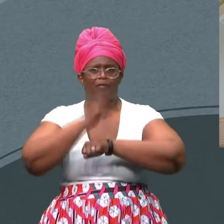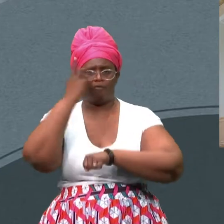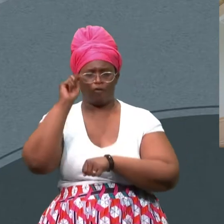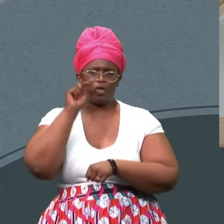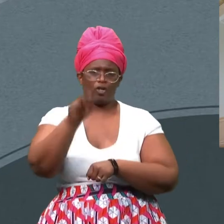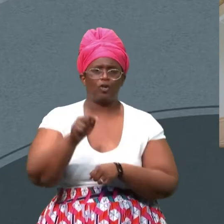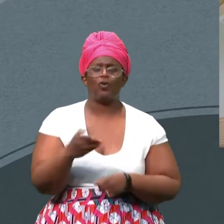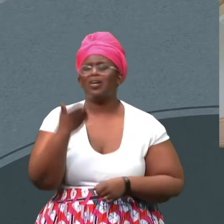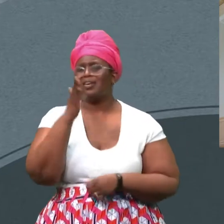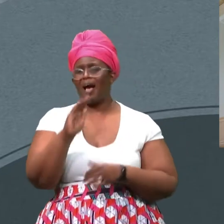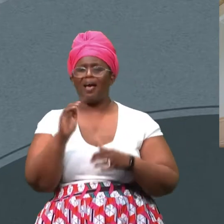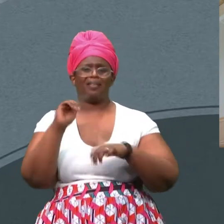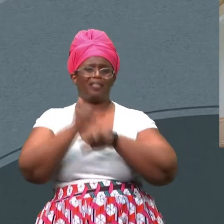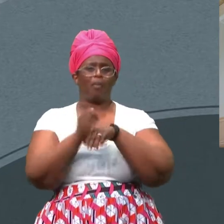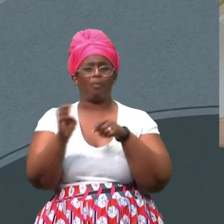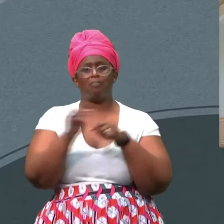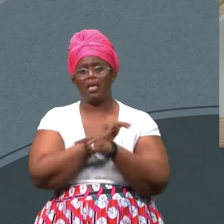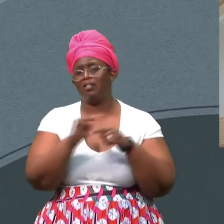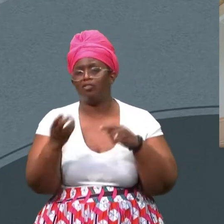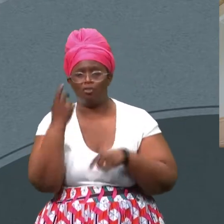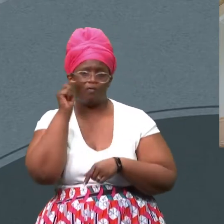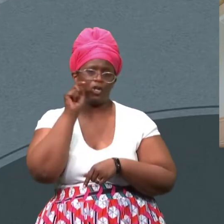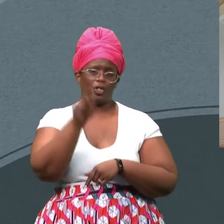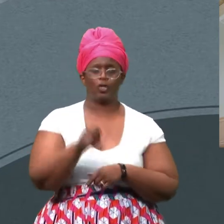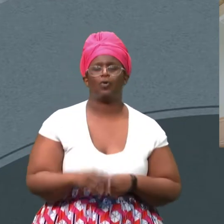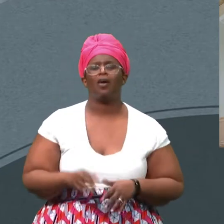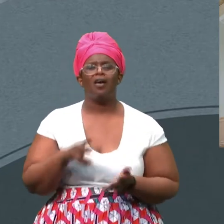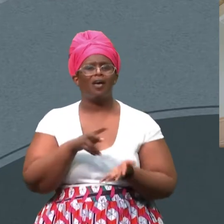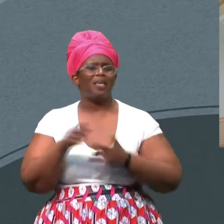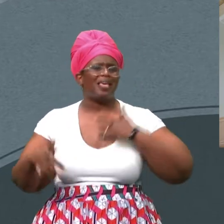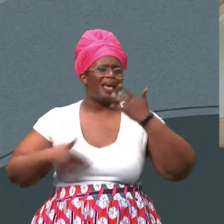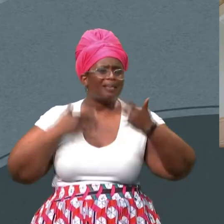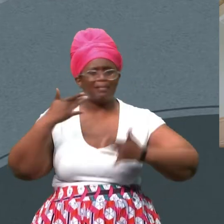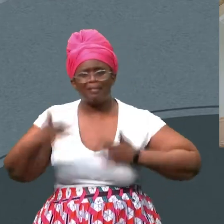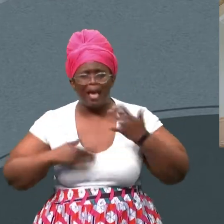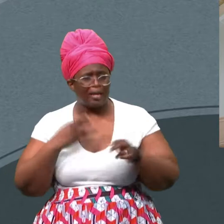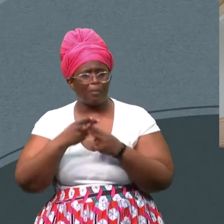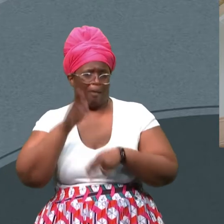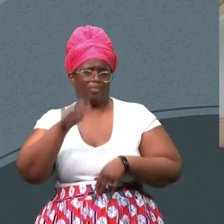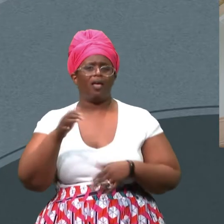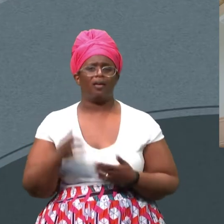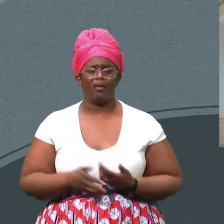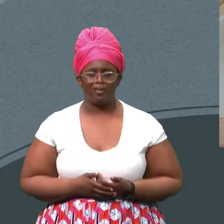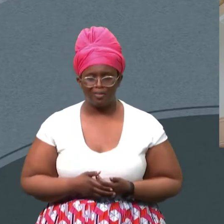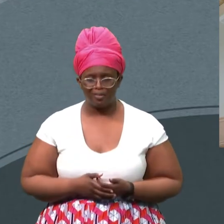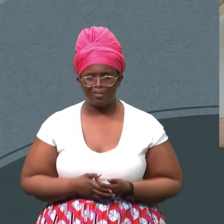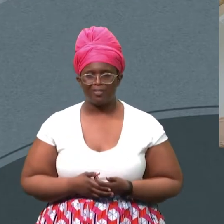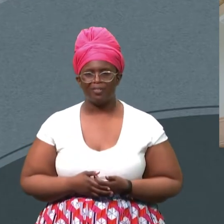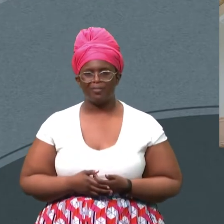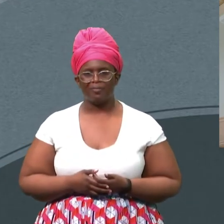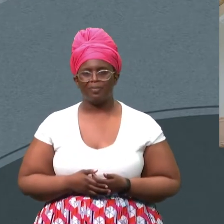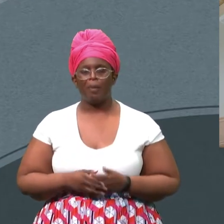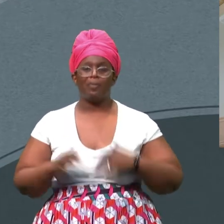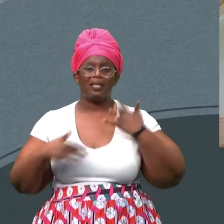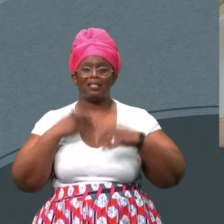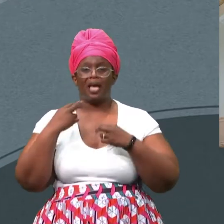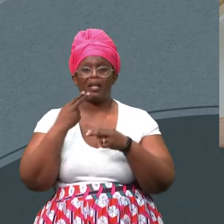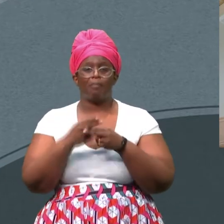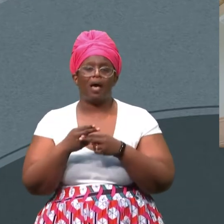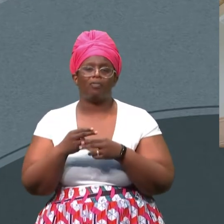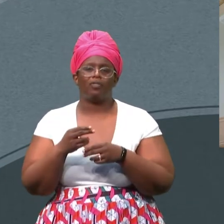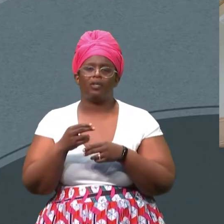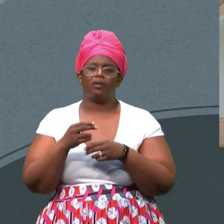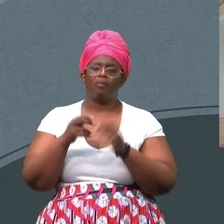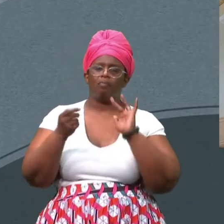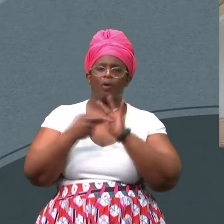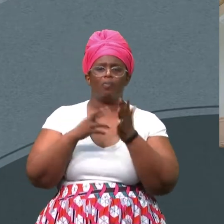a ministry with your name on it. Leap over the assignment. Leap over the call that God